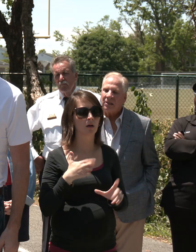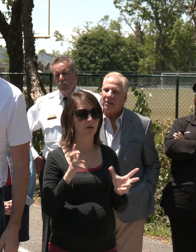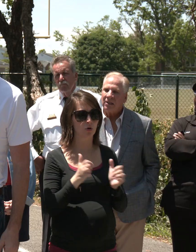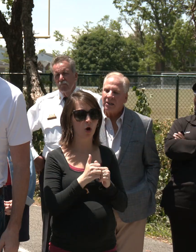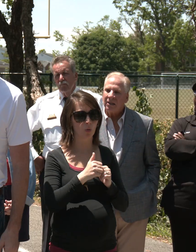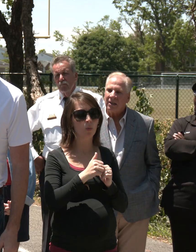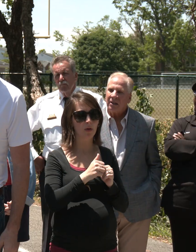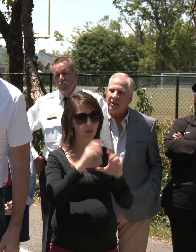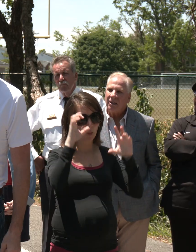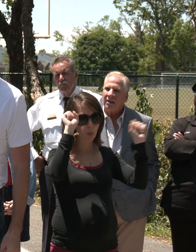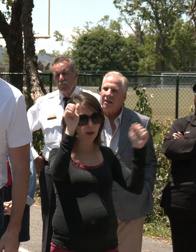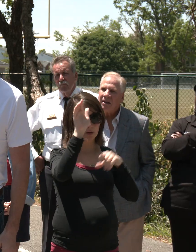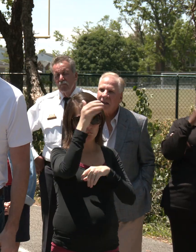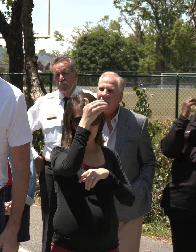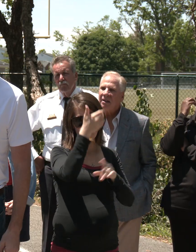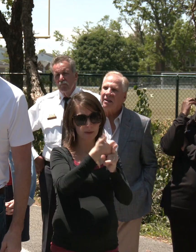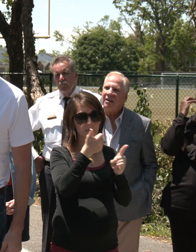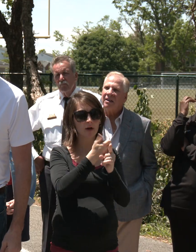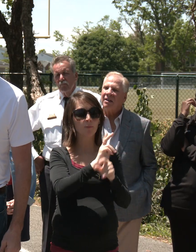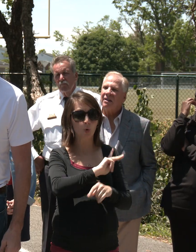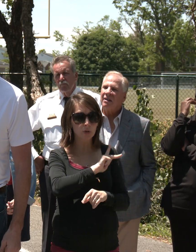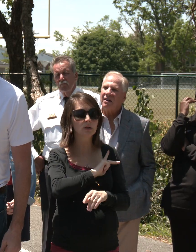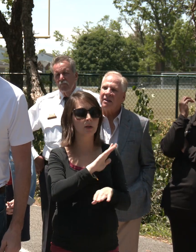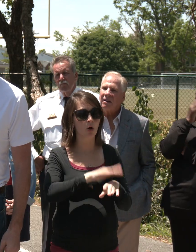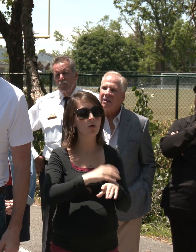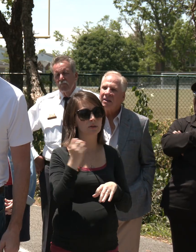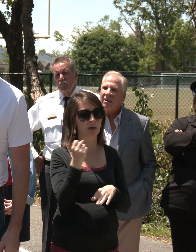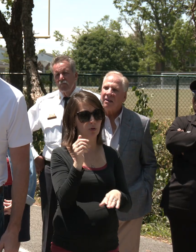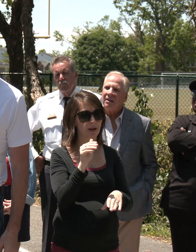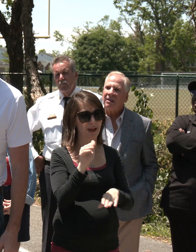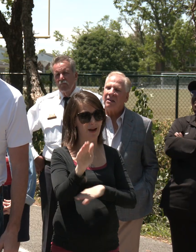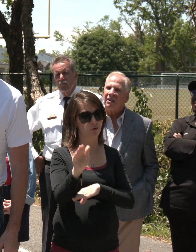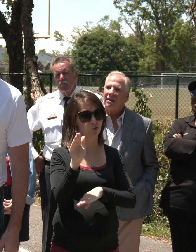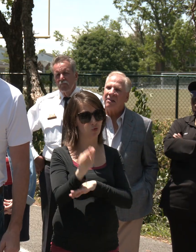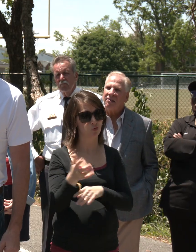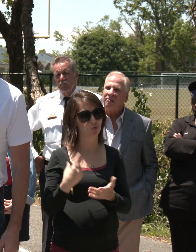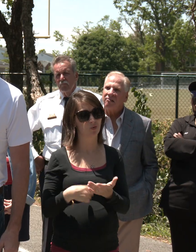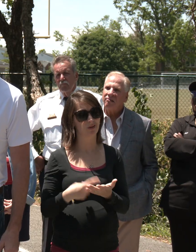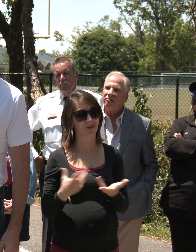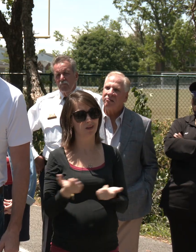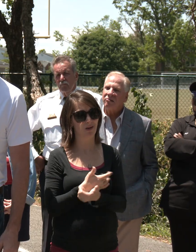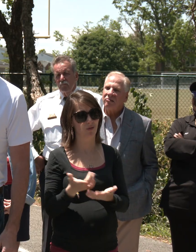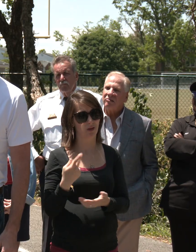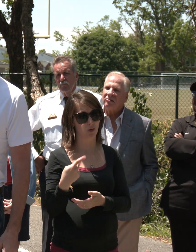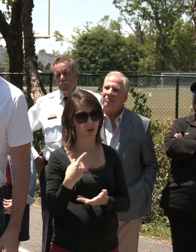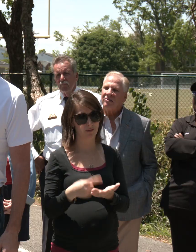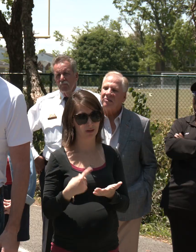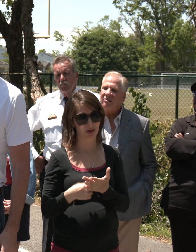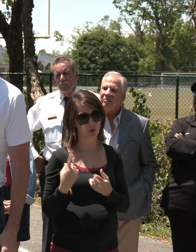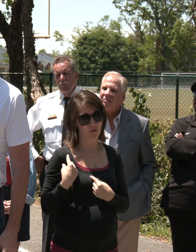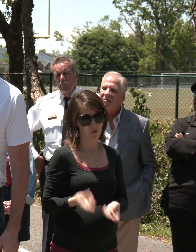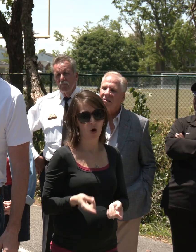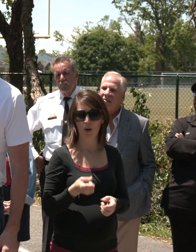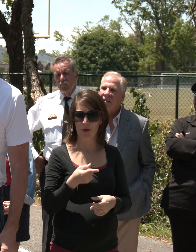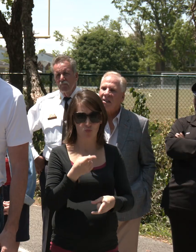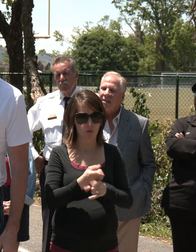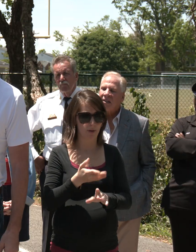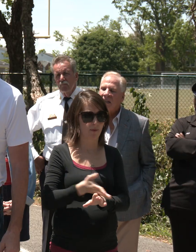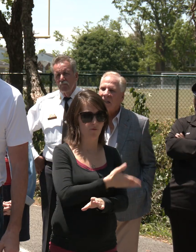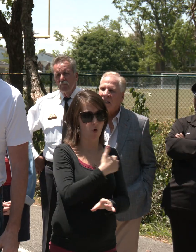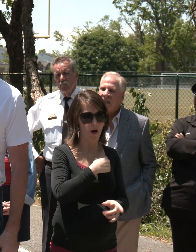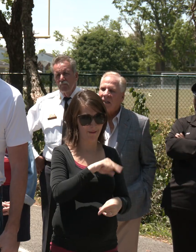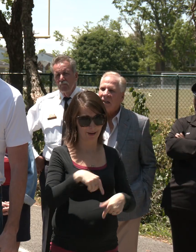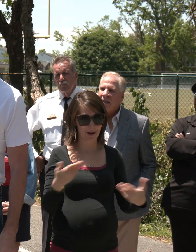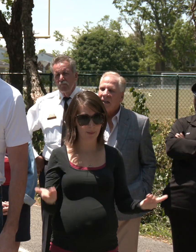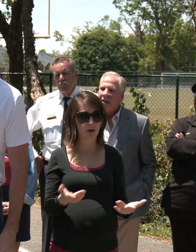President Trump personally on Saturday afternoon to talk to him about what I saw. Literally right before we walked out here, I was in touch